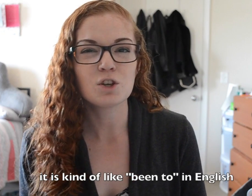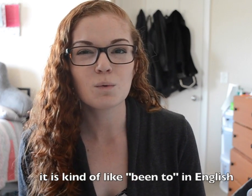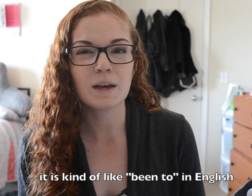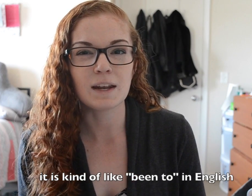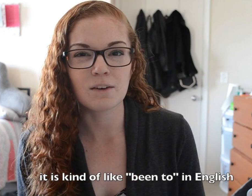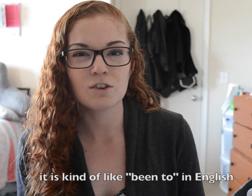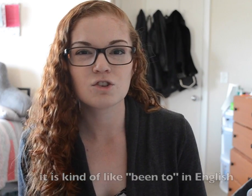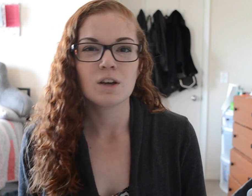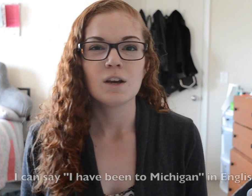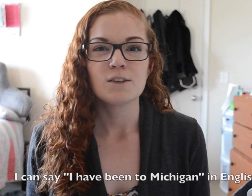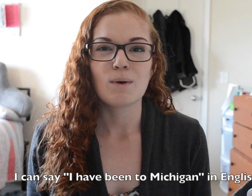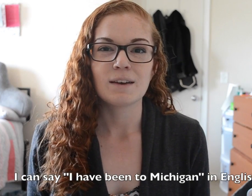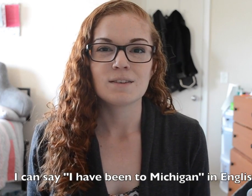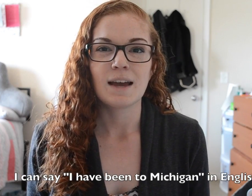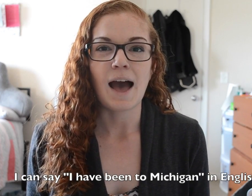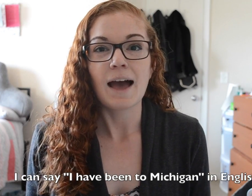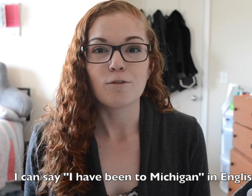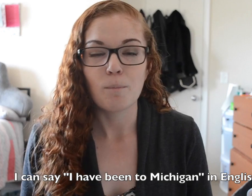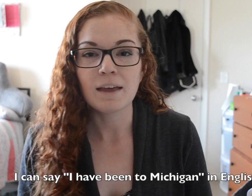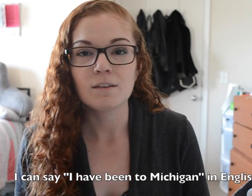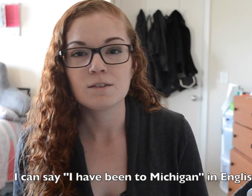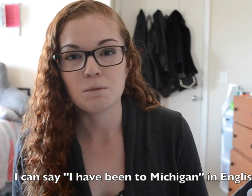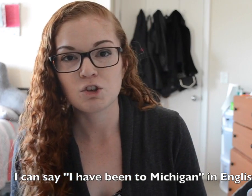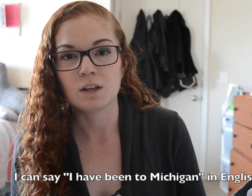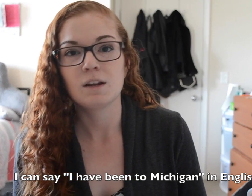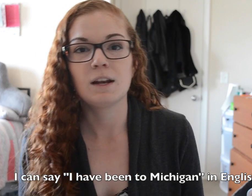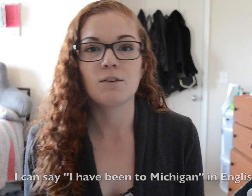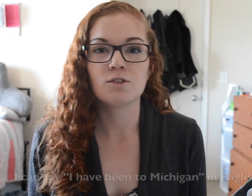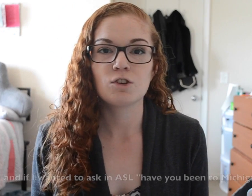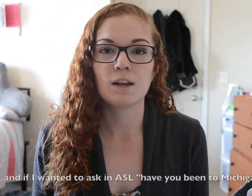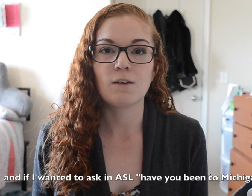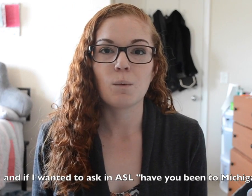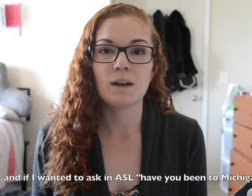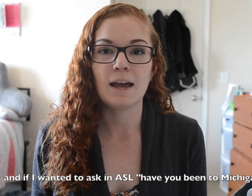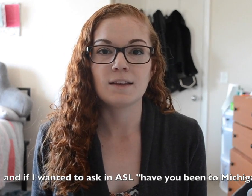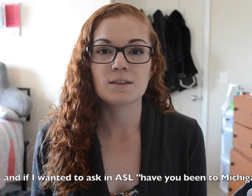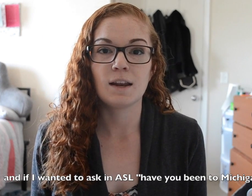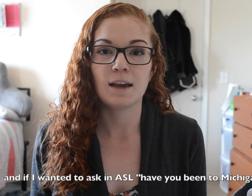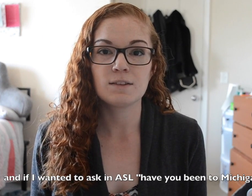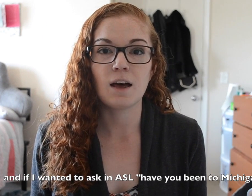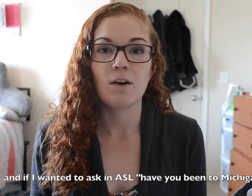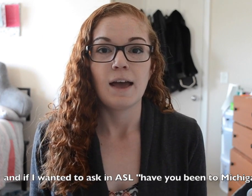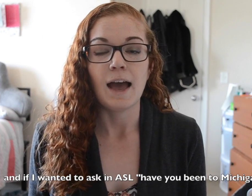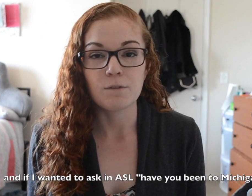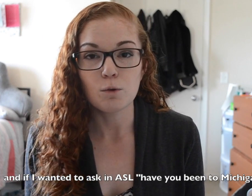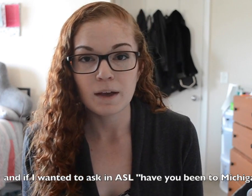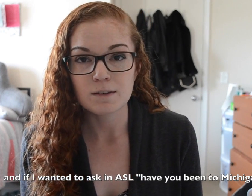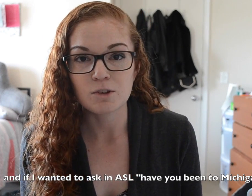to in English. So I can say I have been to Michigan in English, and if I wanted to ask an ASL, have you been to